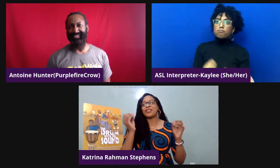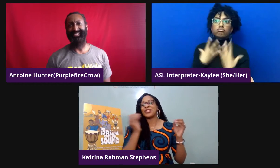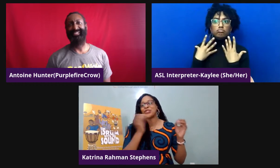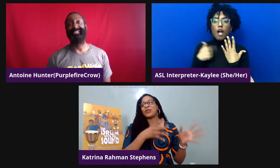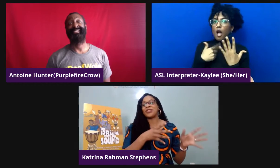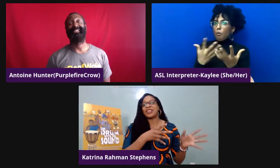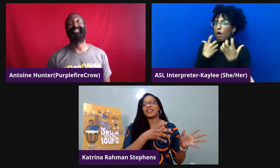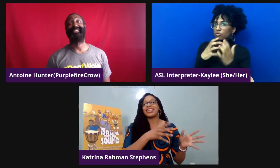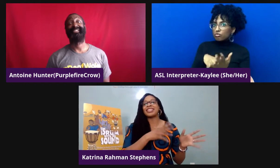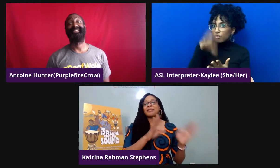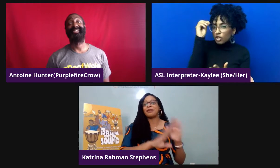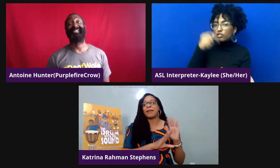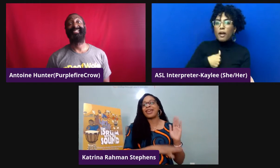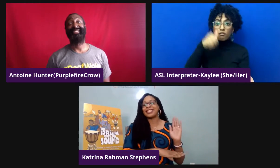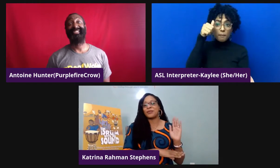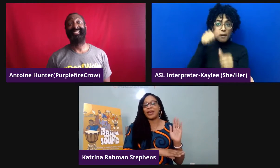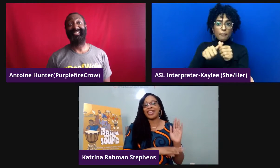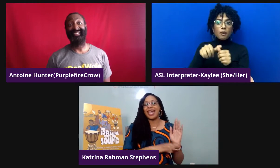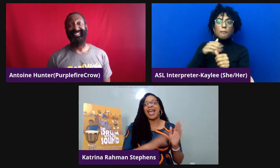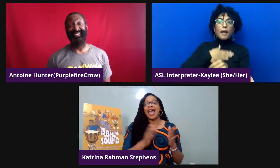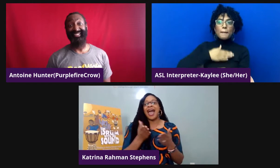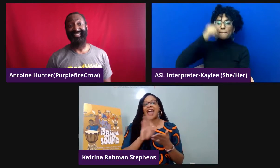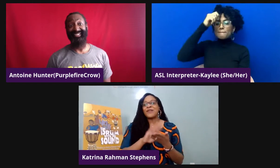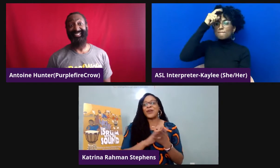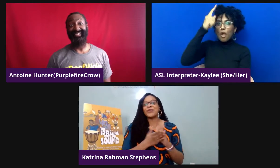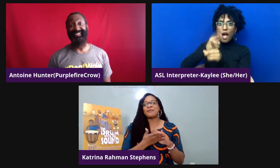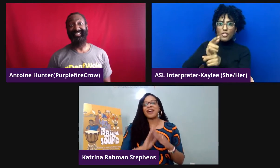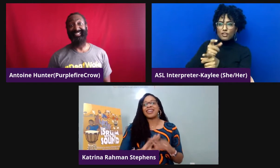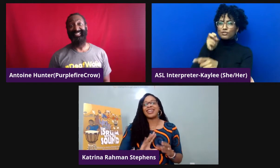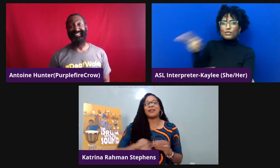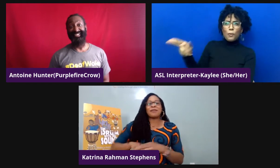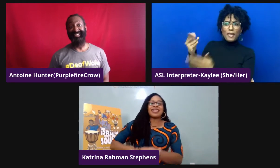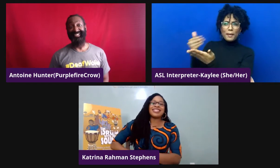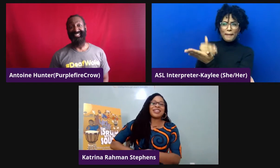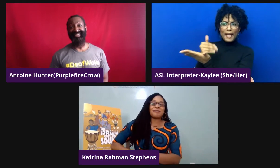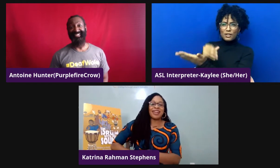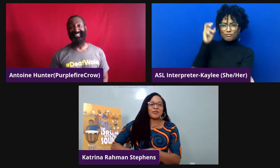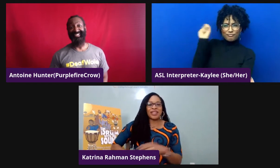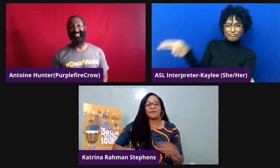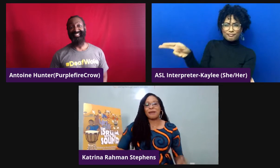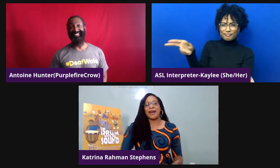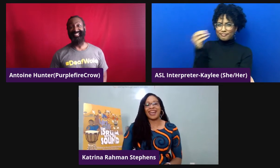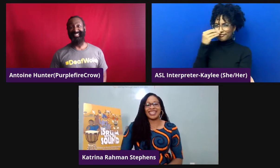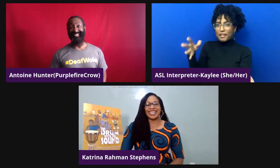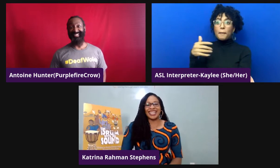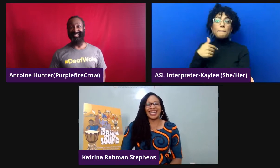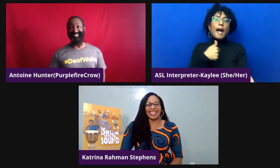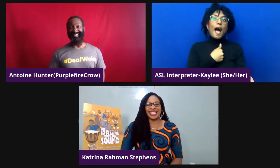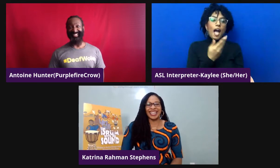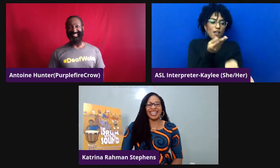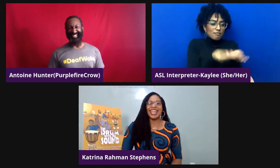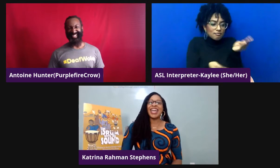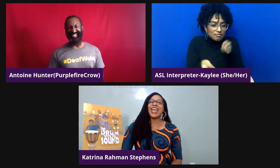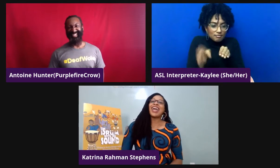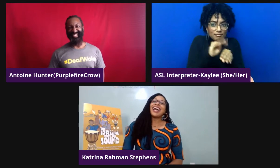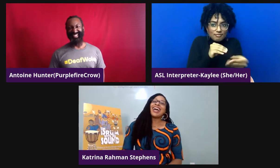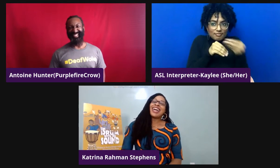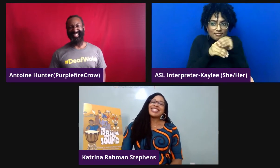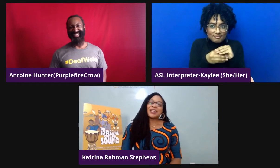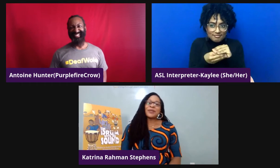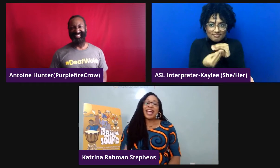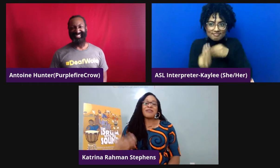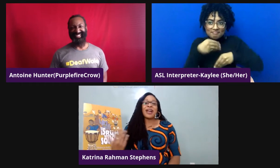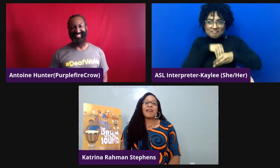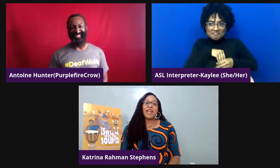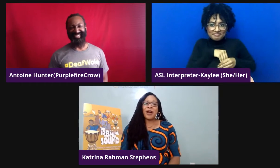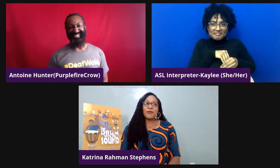my brothers throwing their kids' meal bags away. I folded mine up and took mine away in my pocket.